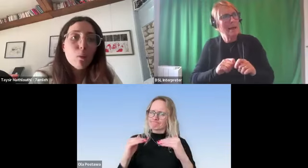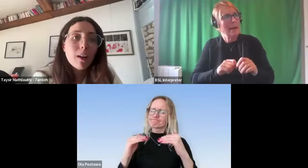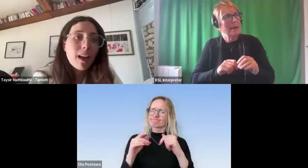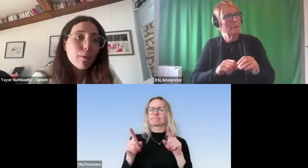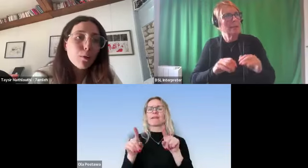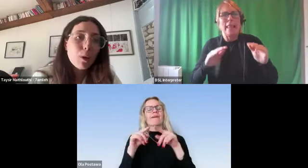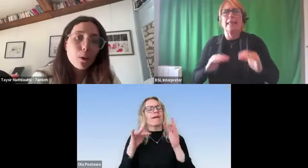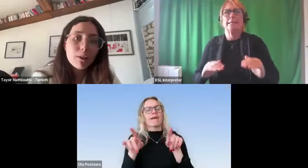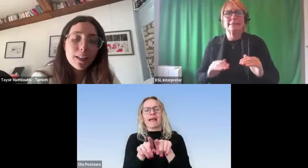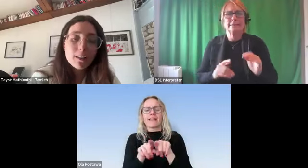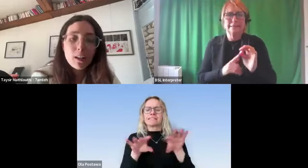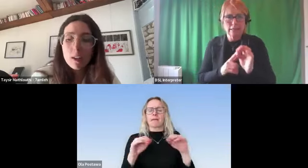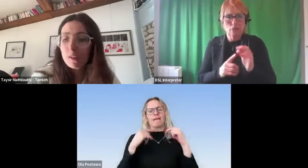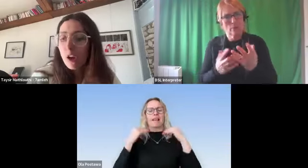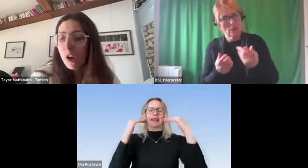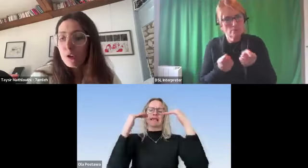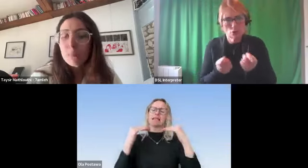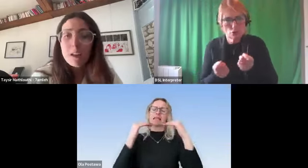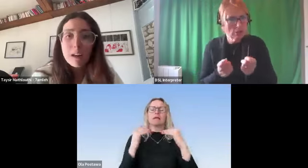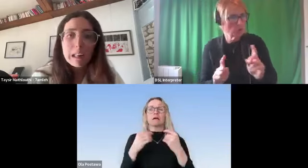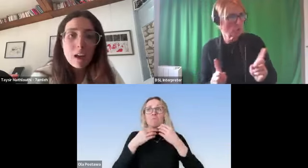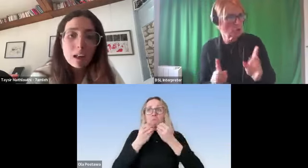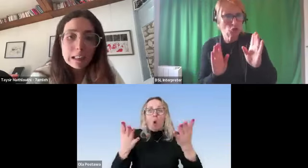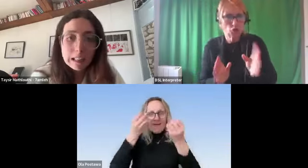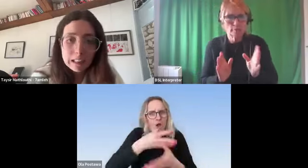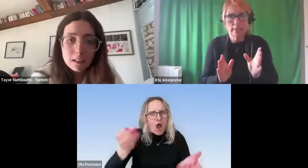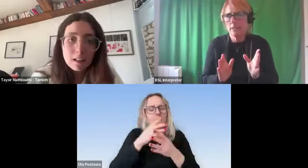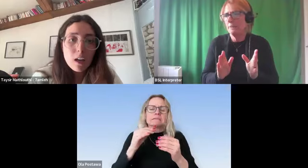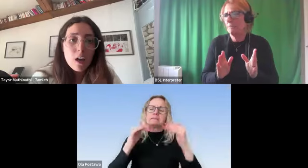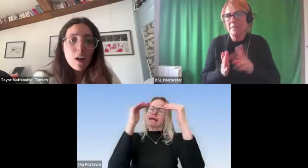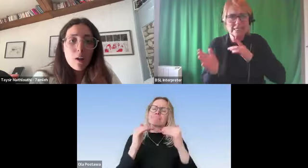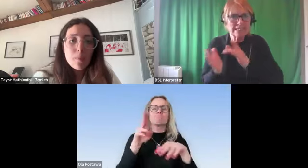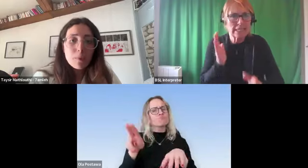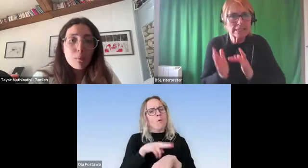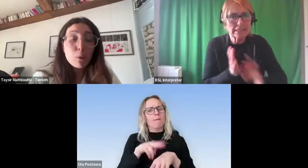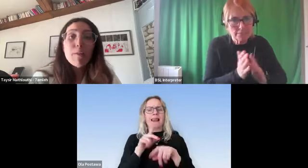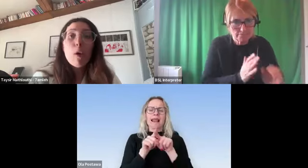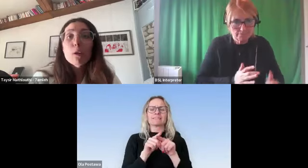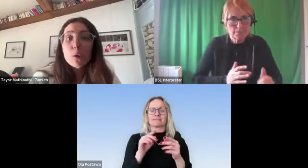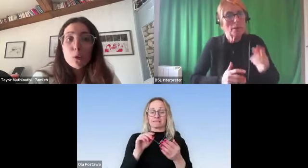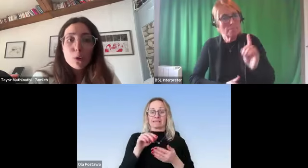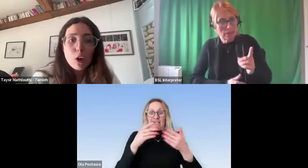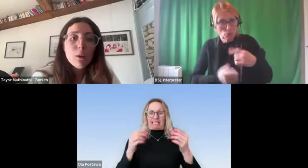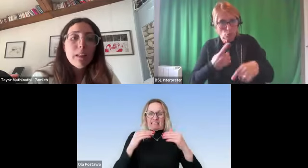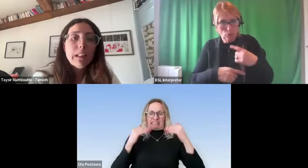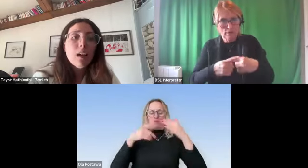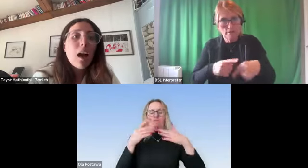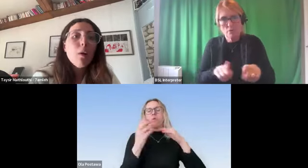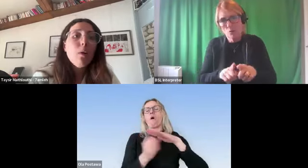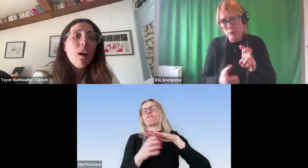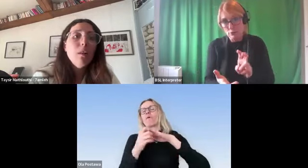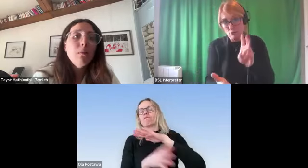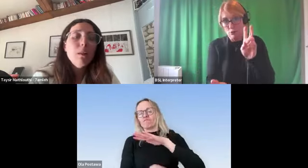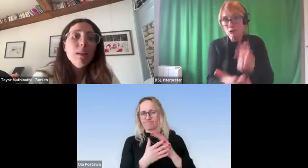detailed about what they have to moderate and what should be directly deleted. But we've also